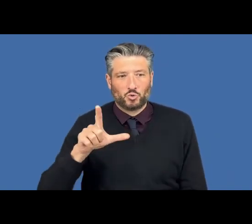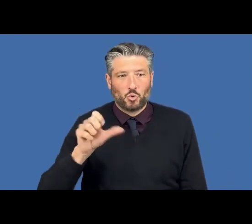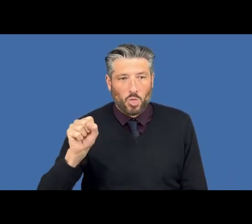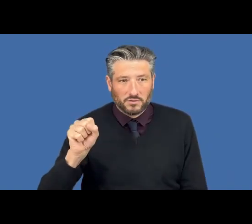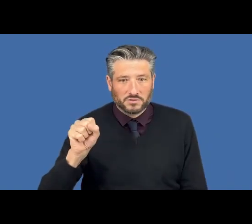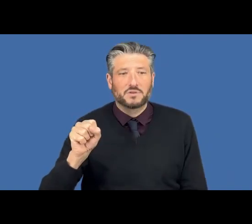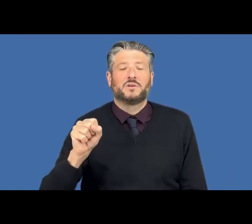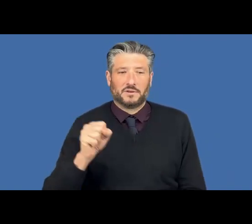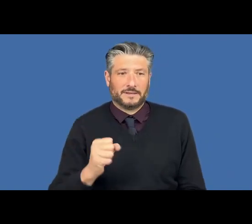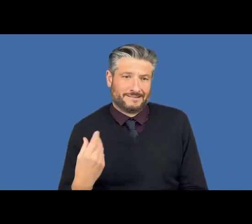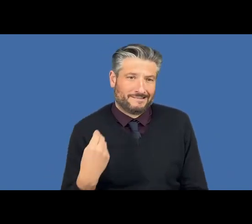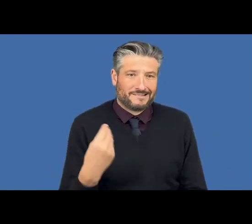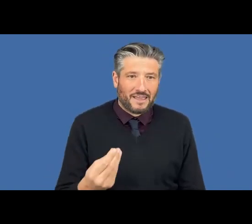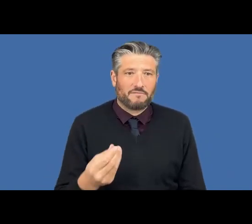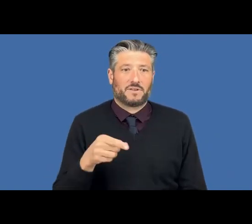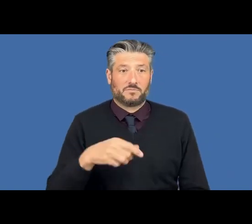has